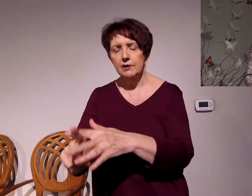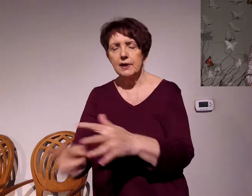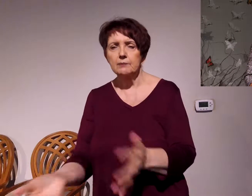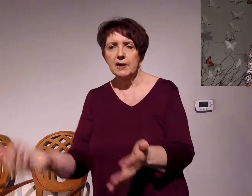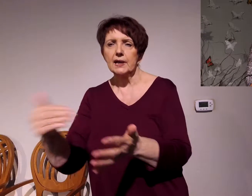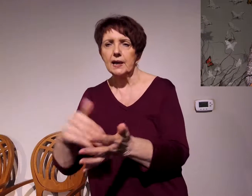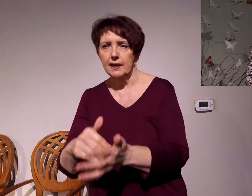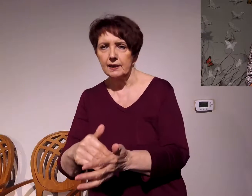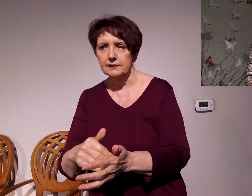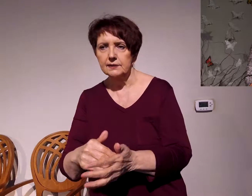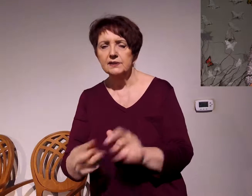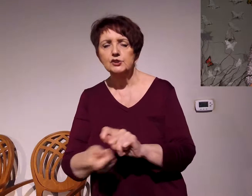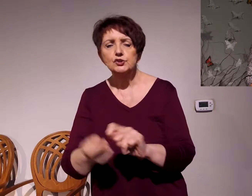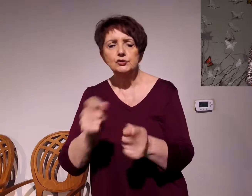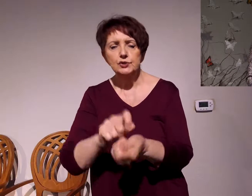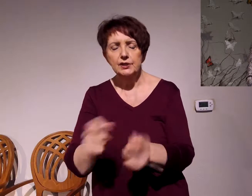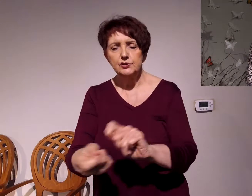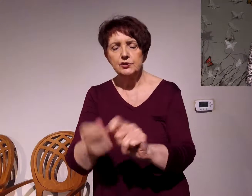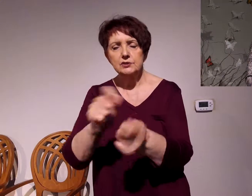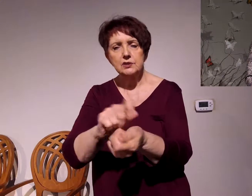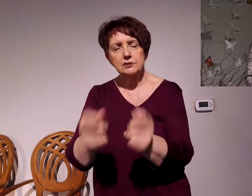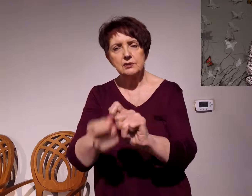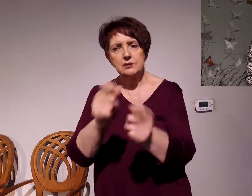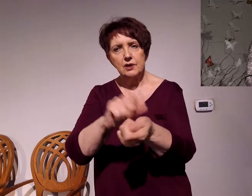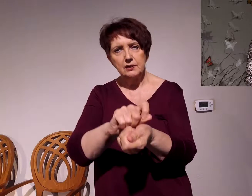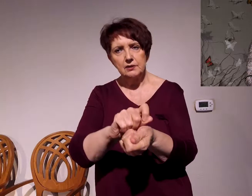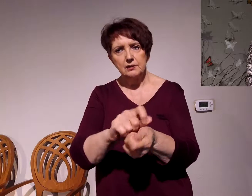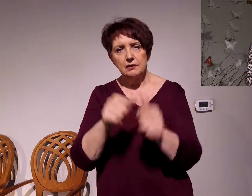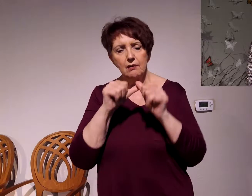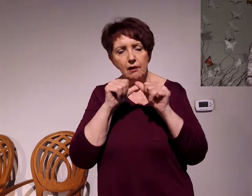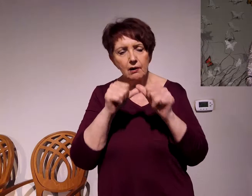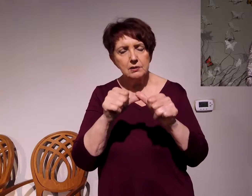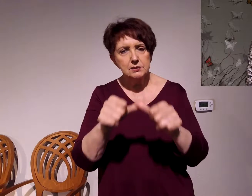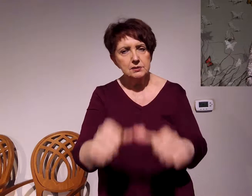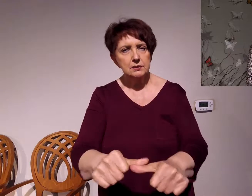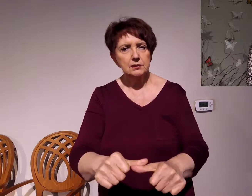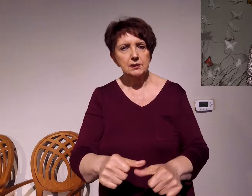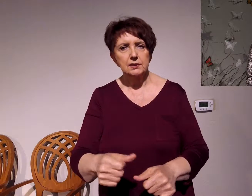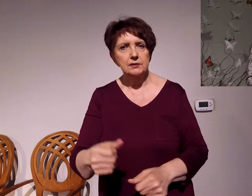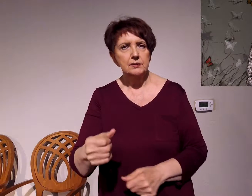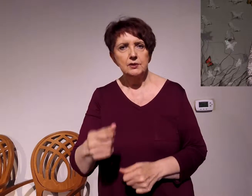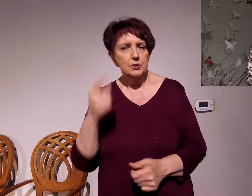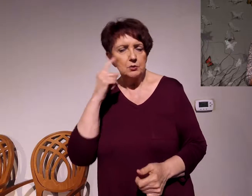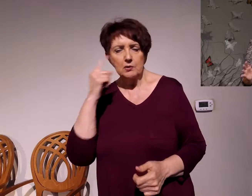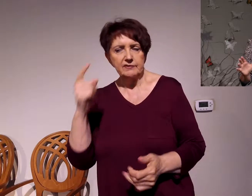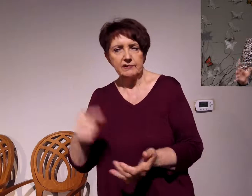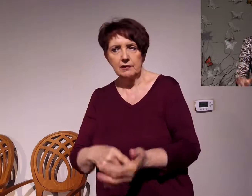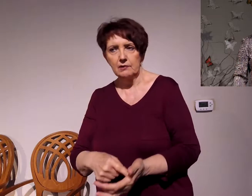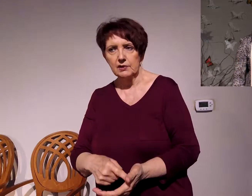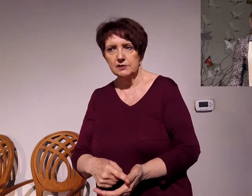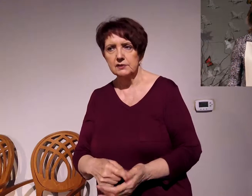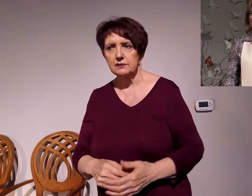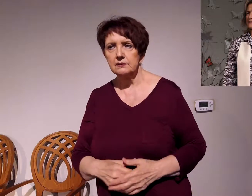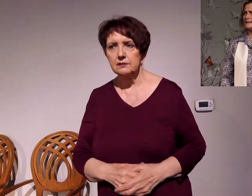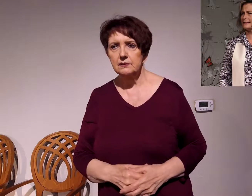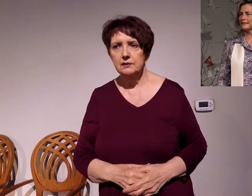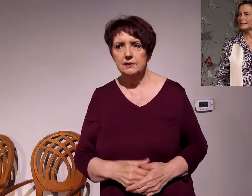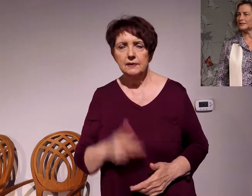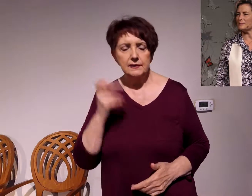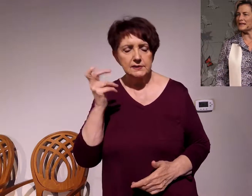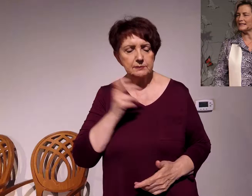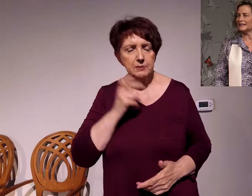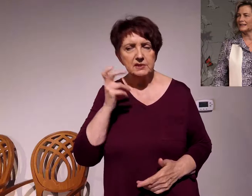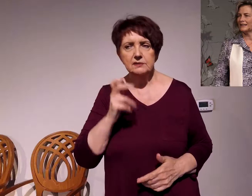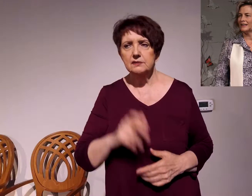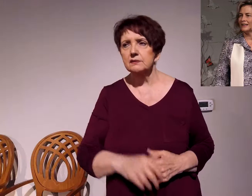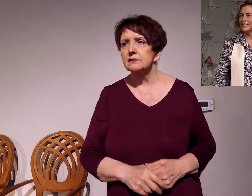It's doing it. It's doing it without us knowing it. That's amazing. That's amazing